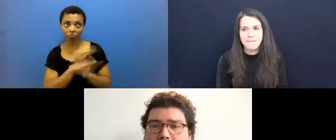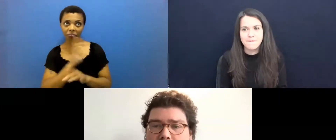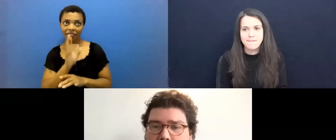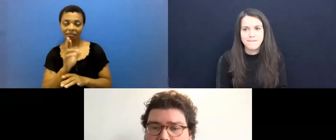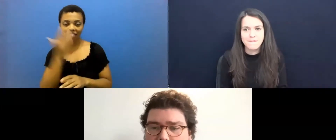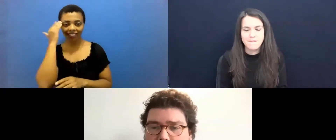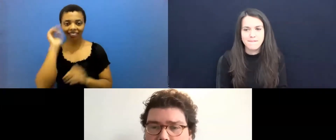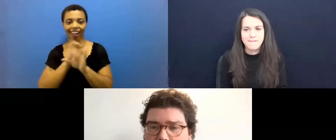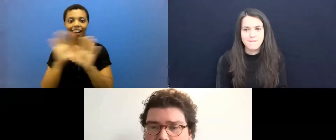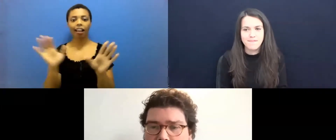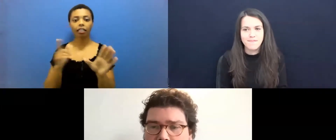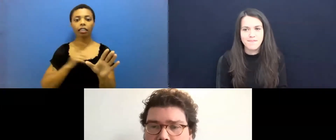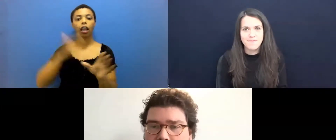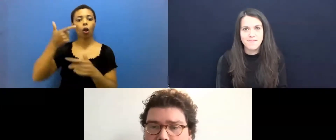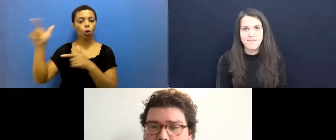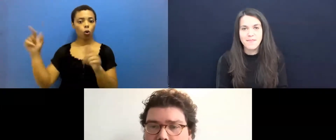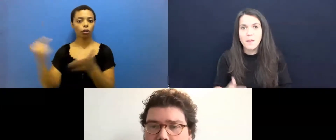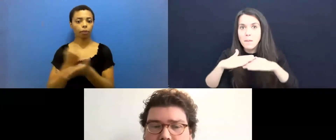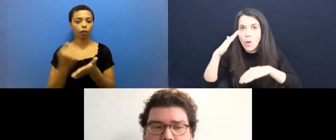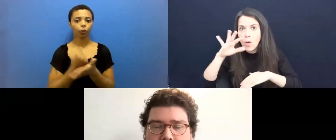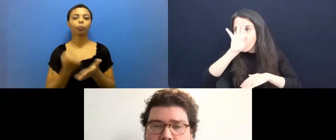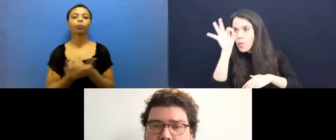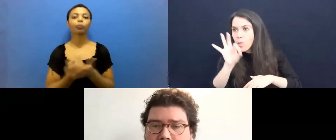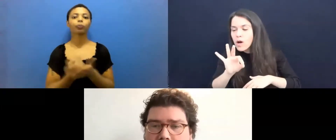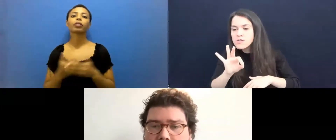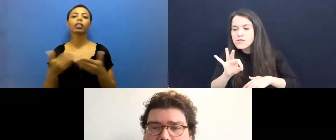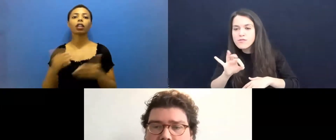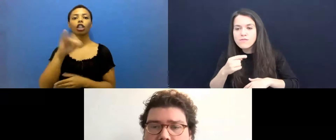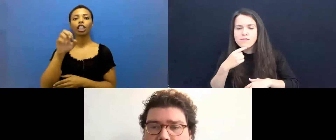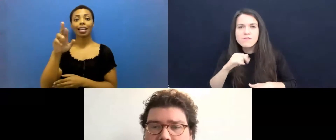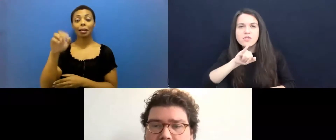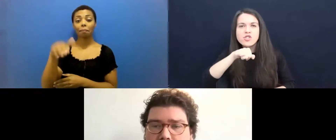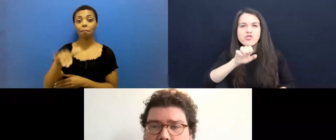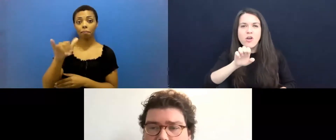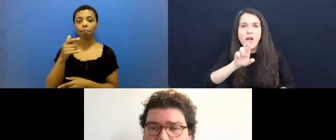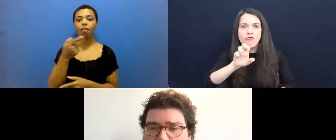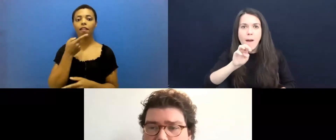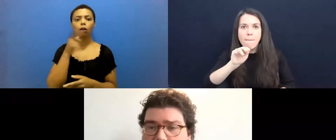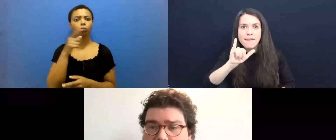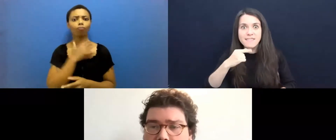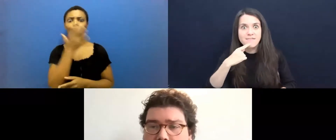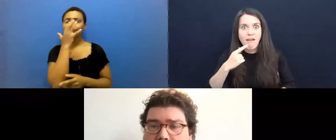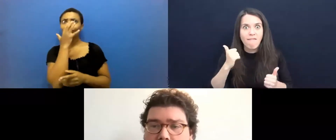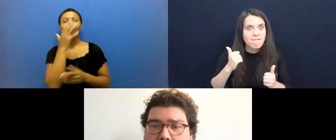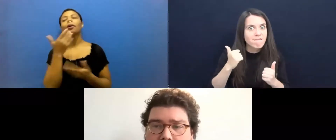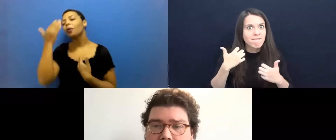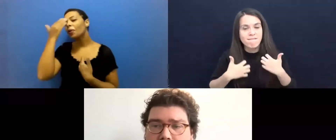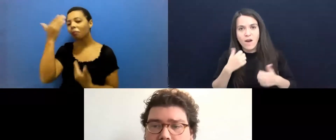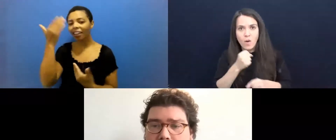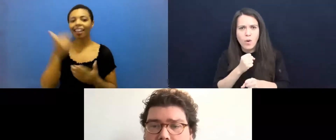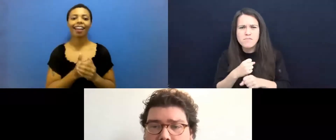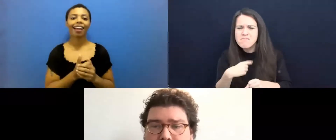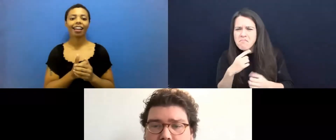We have other questions. So Jeremy said, this is fascinating work, thank you. If I follow correctly,